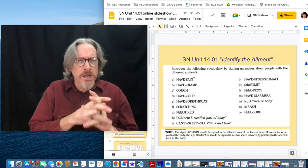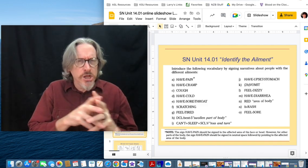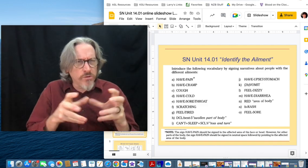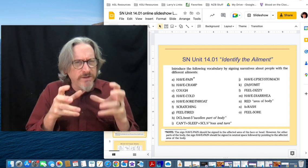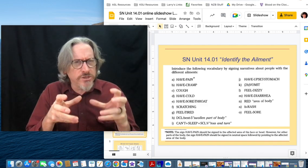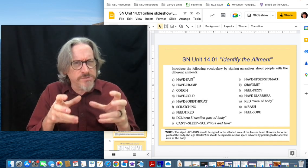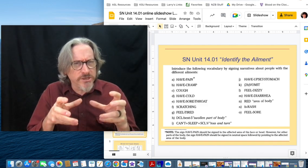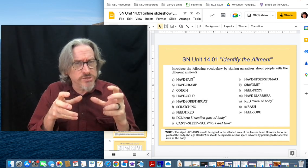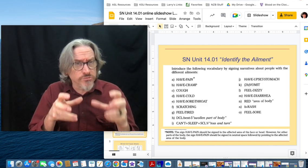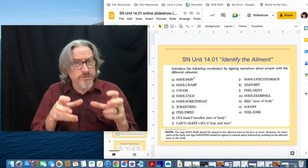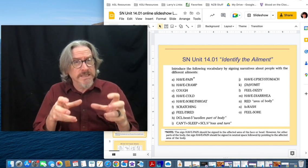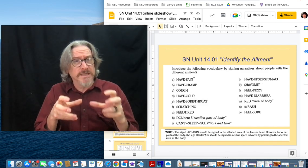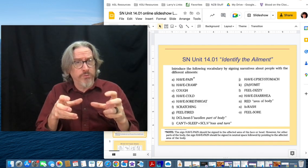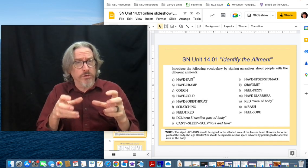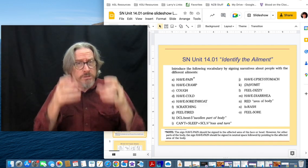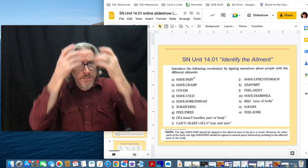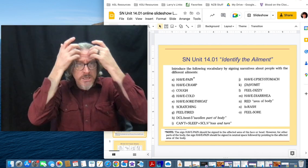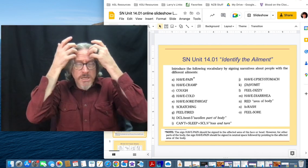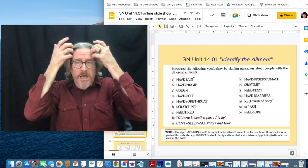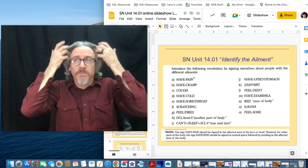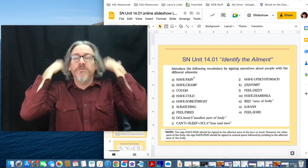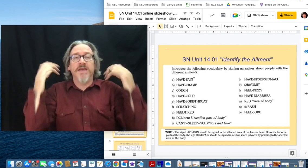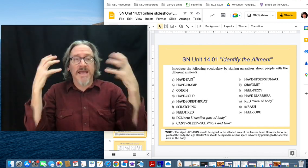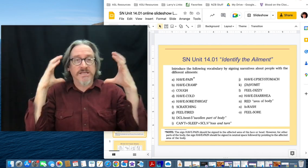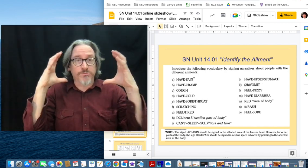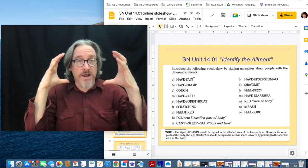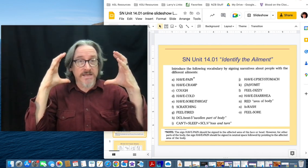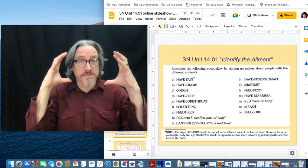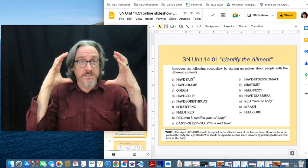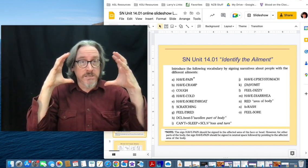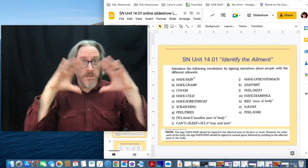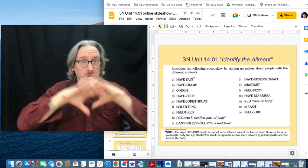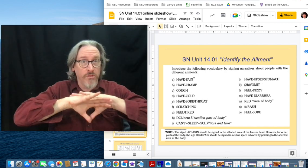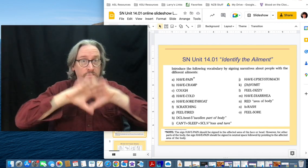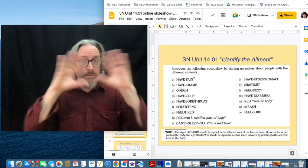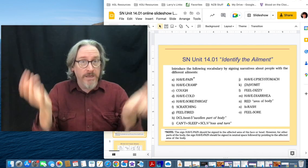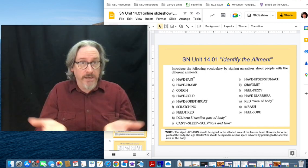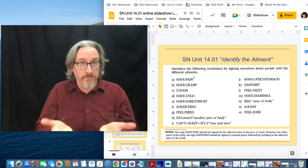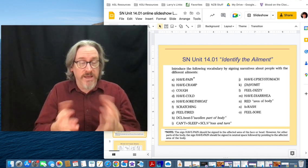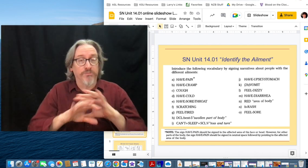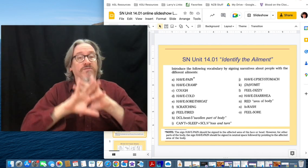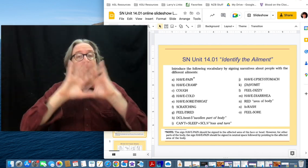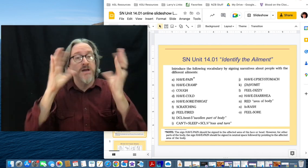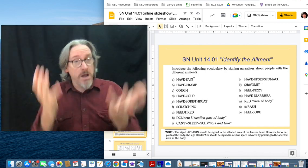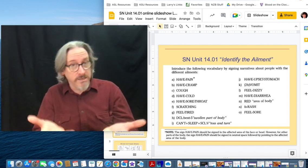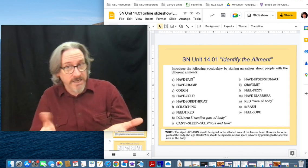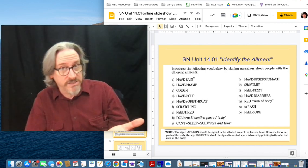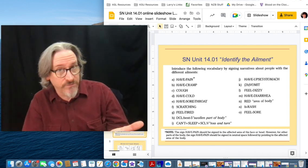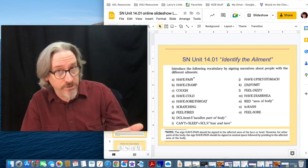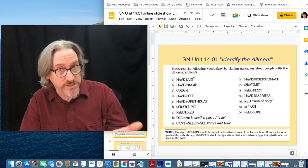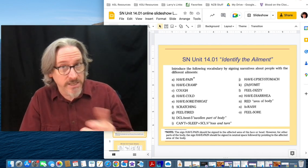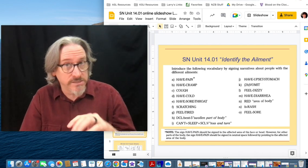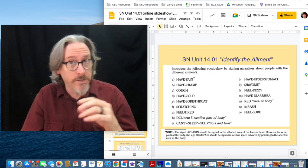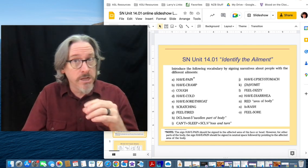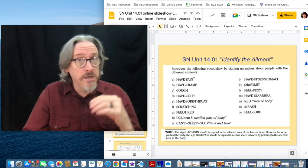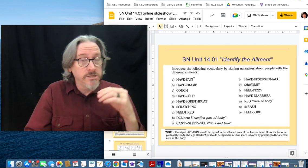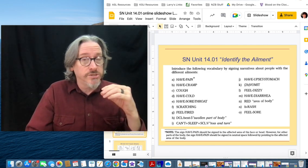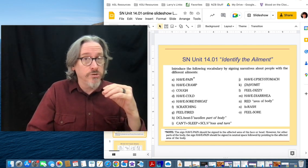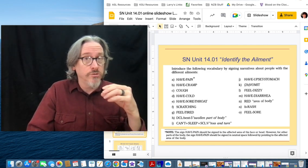fact that your facial expressions are really important. They express the meaning. They provide the context for your